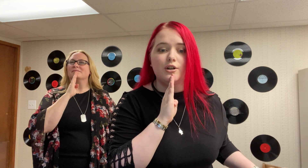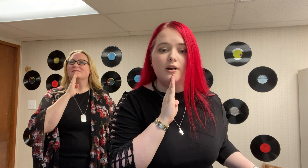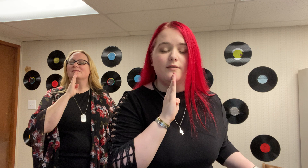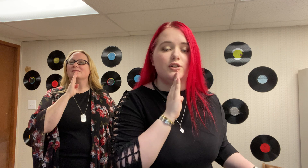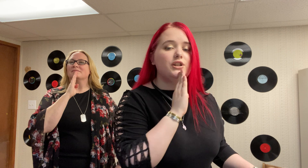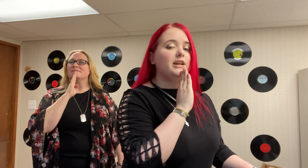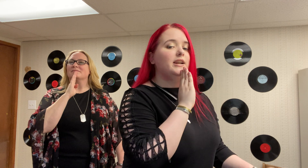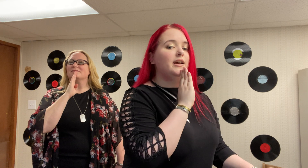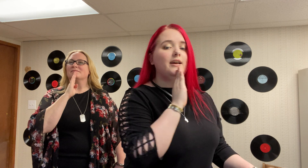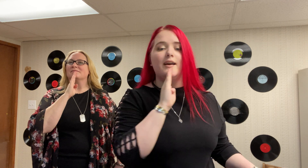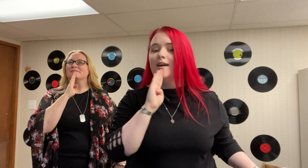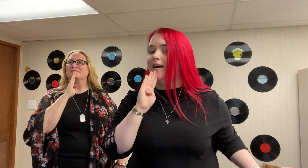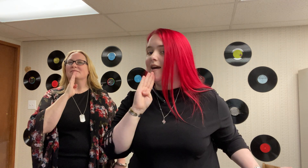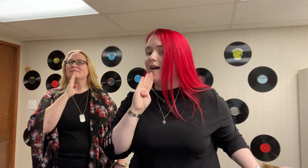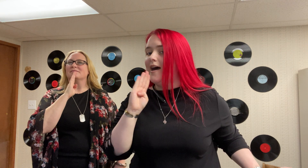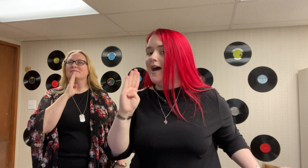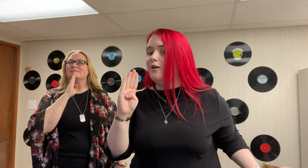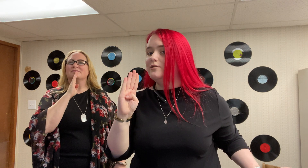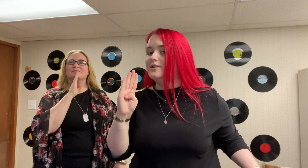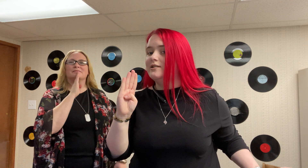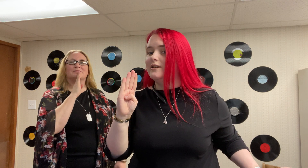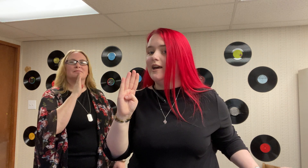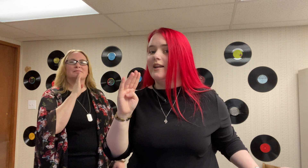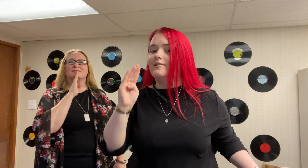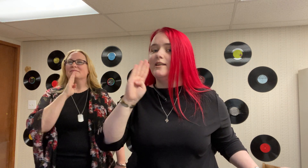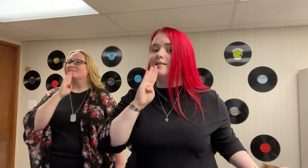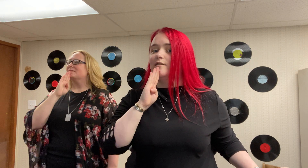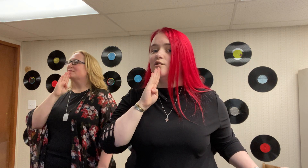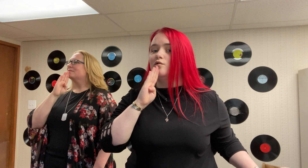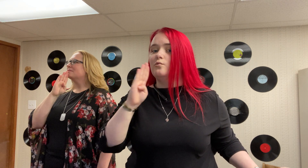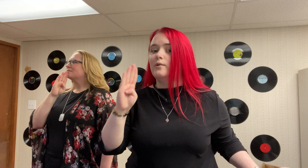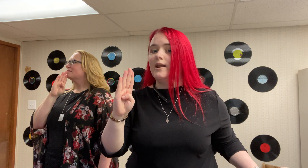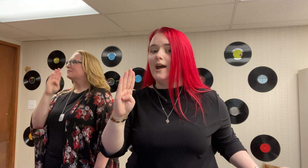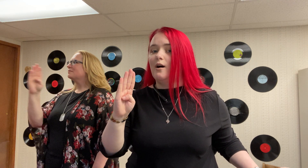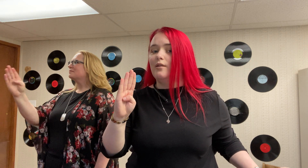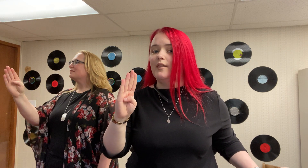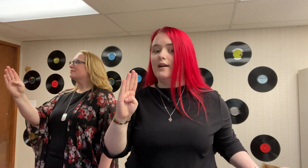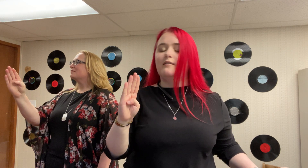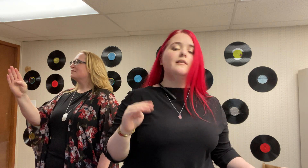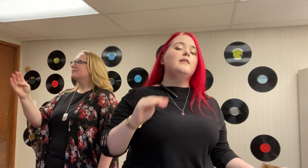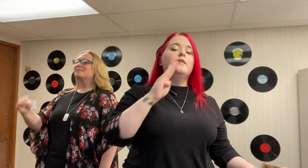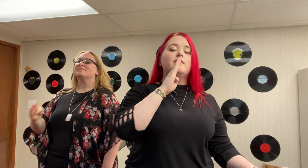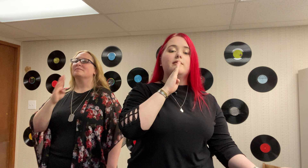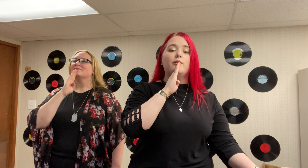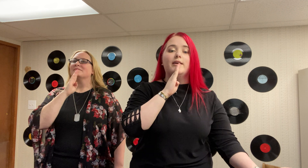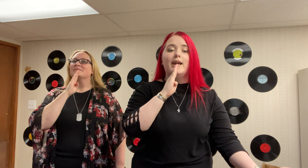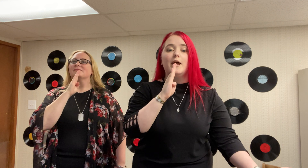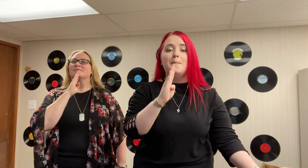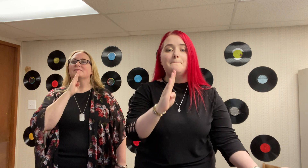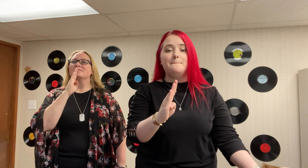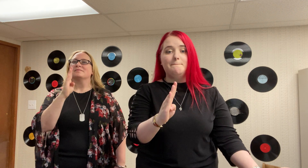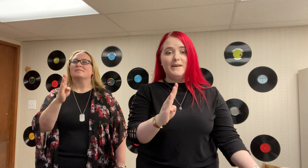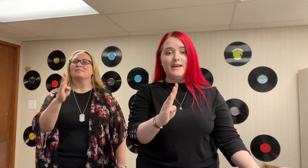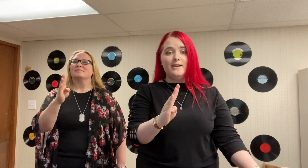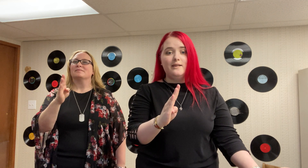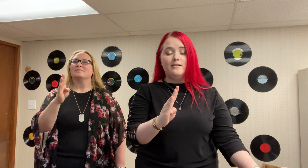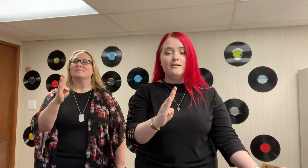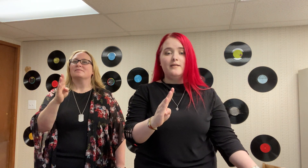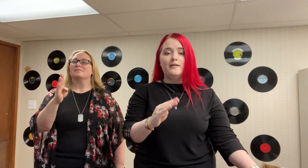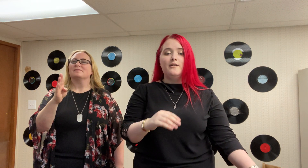of your chin out. And it's a straight out thing. So can be.